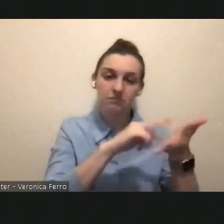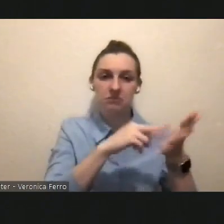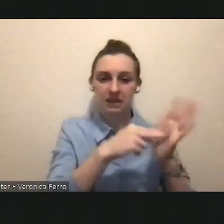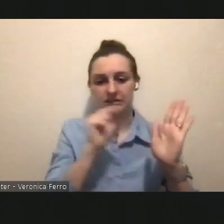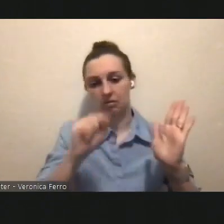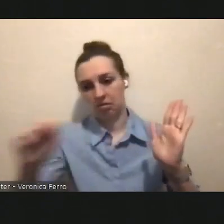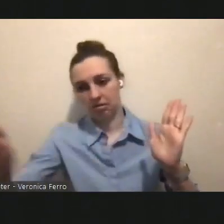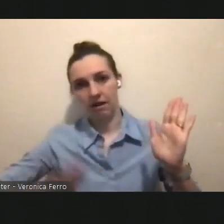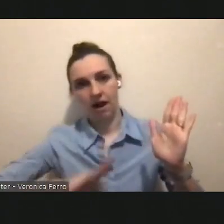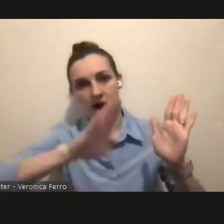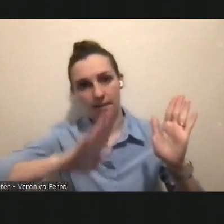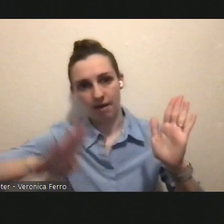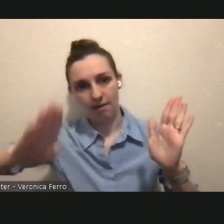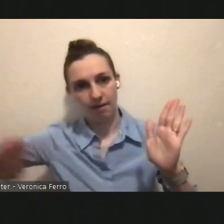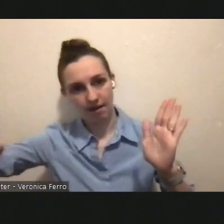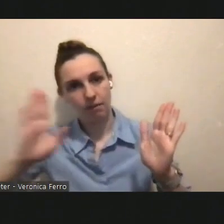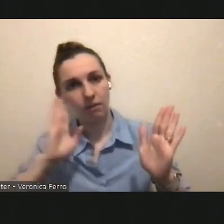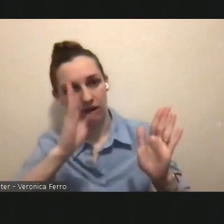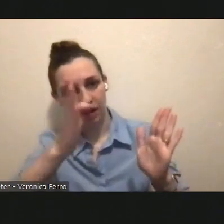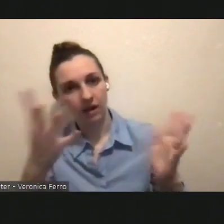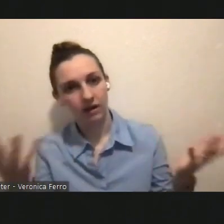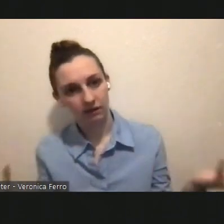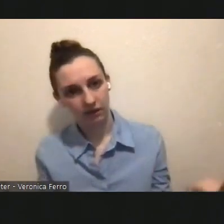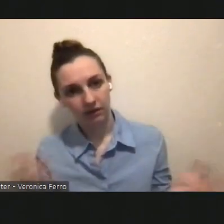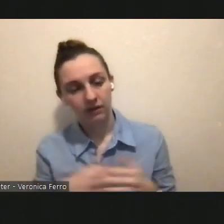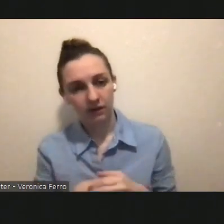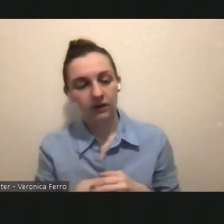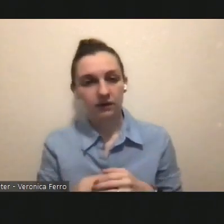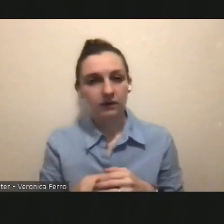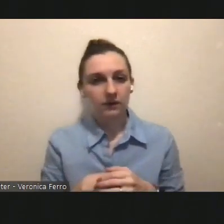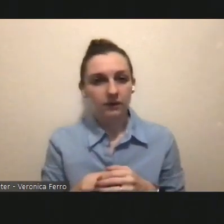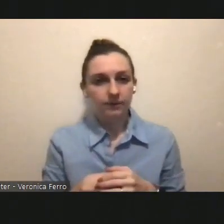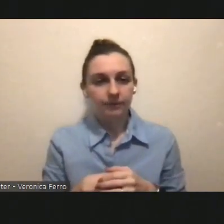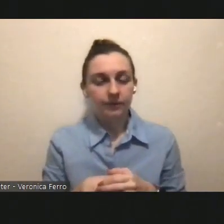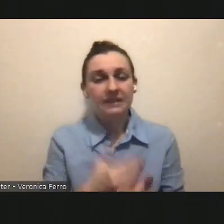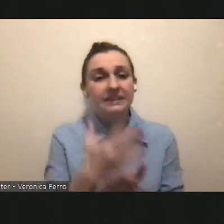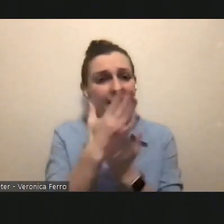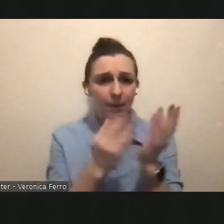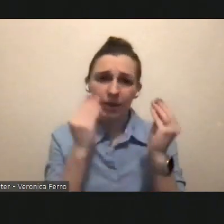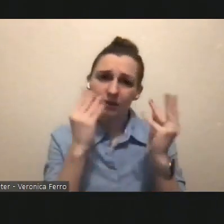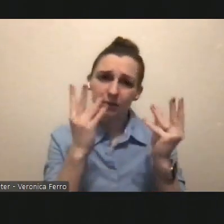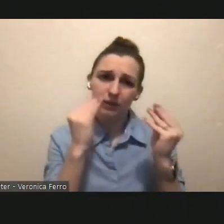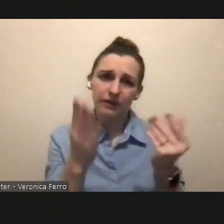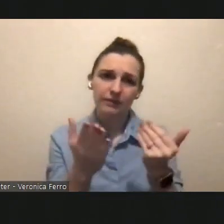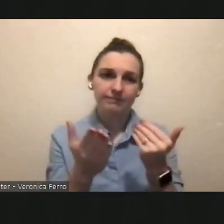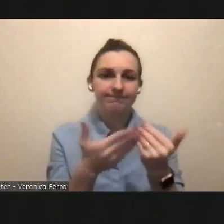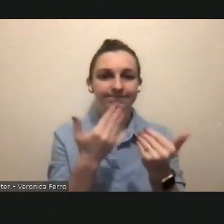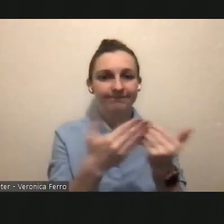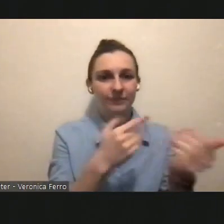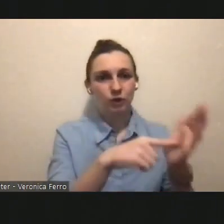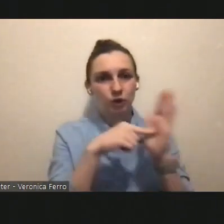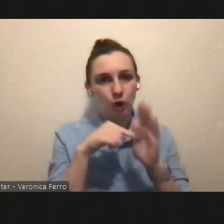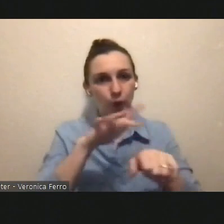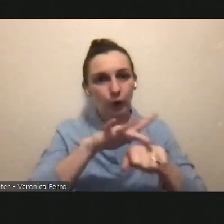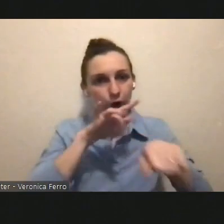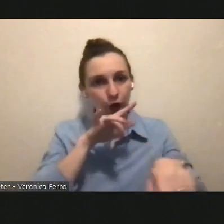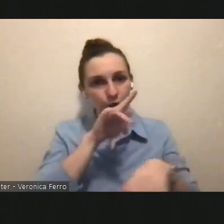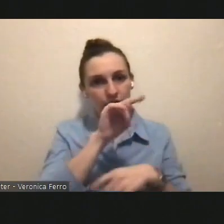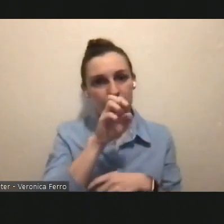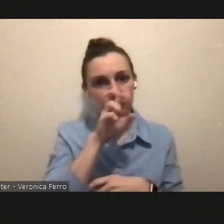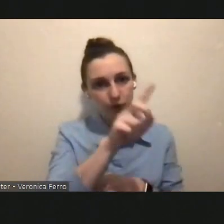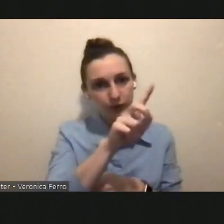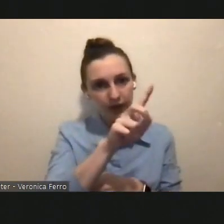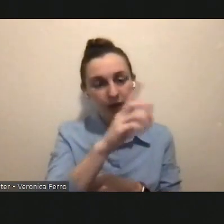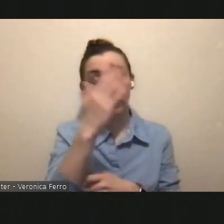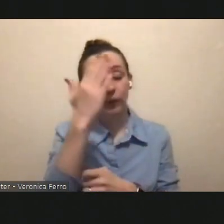of them together. Really, some of them are better at showing us early trends. Some of them are less biased, like hospitalization data we know is less biased